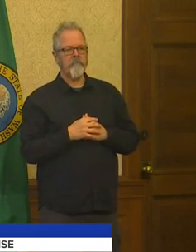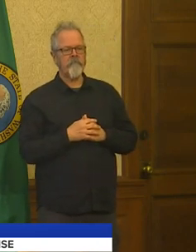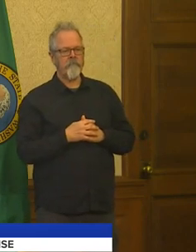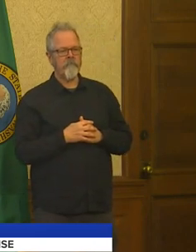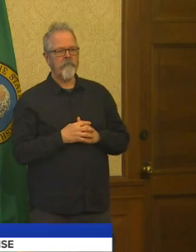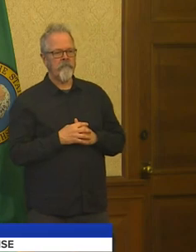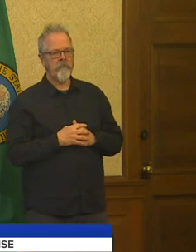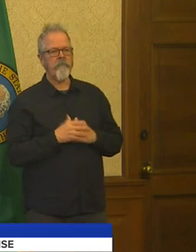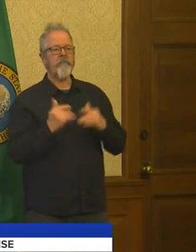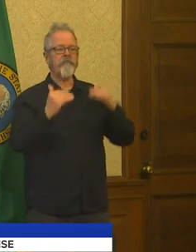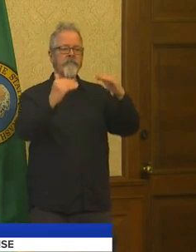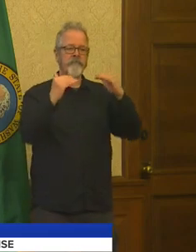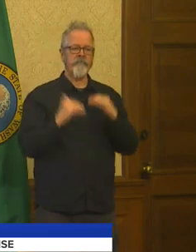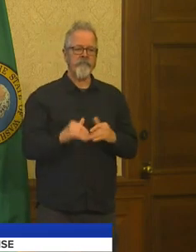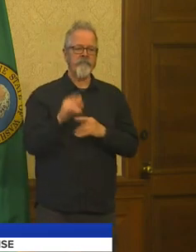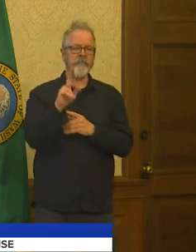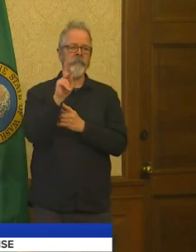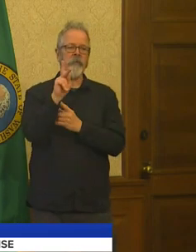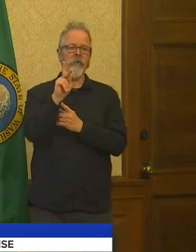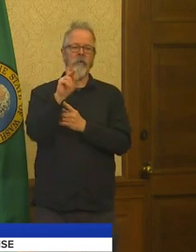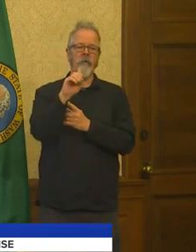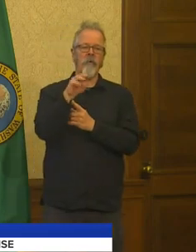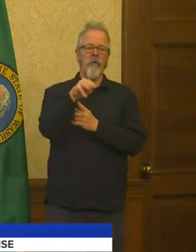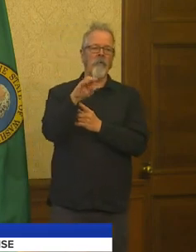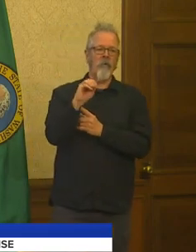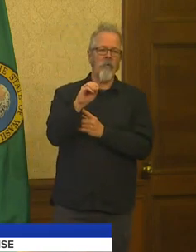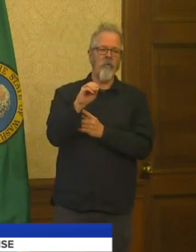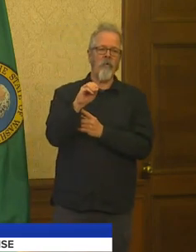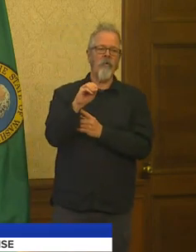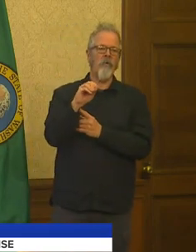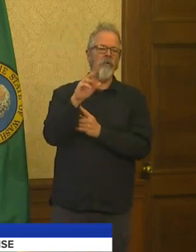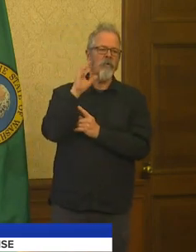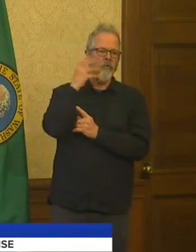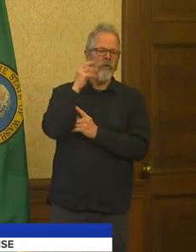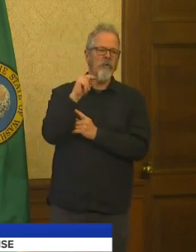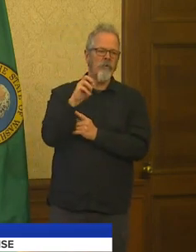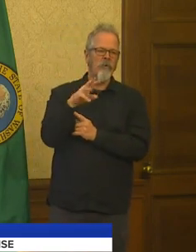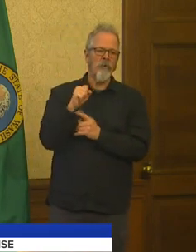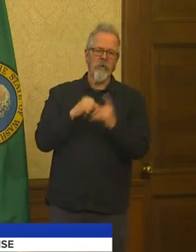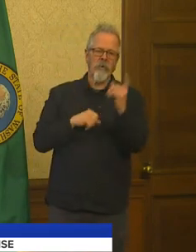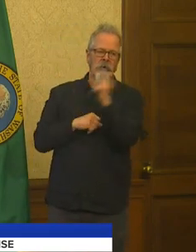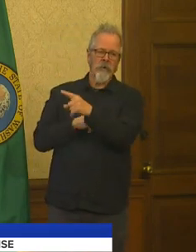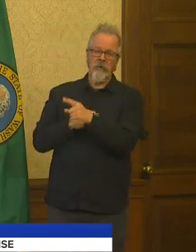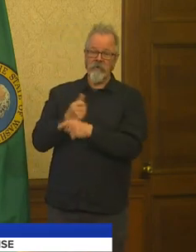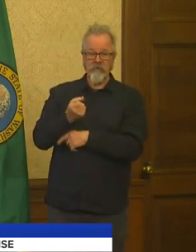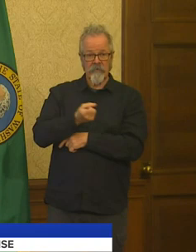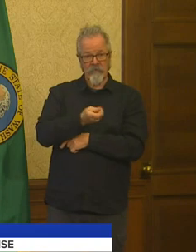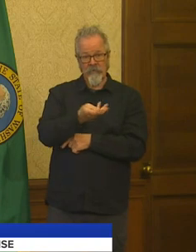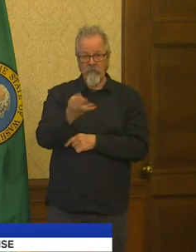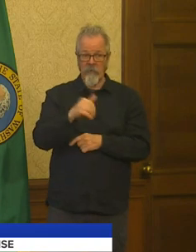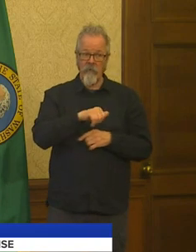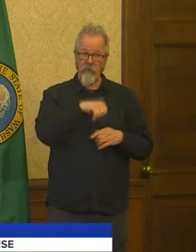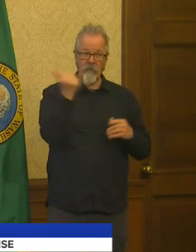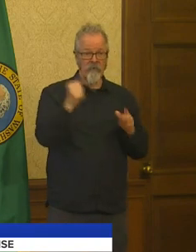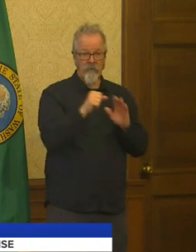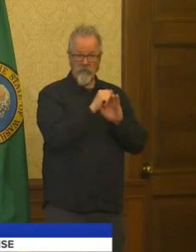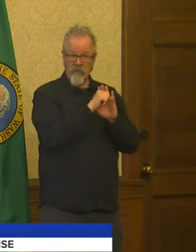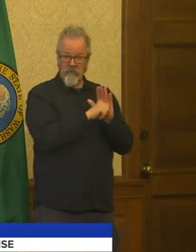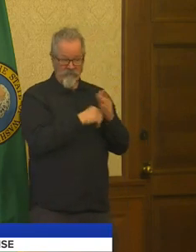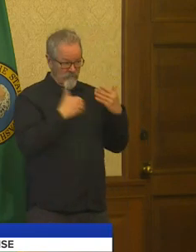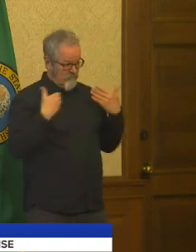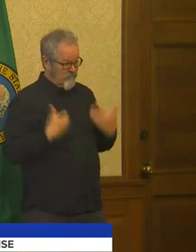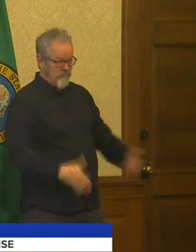opening up, Georgia all month. Are you going to restrict travel from states like that, whether they're flying in, driving in, and require them